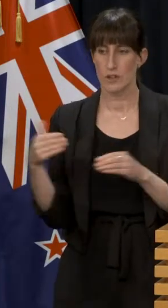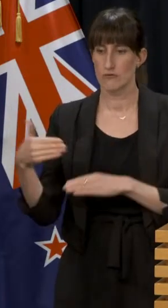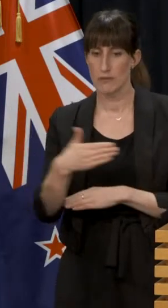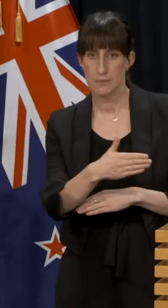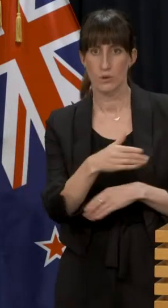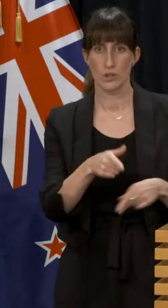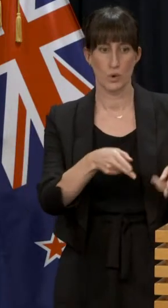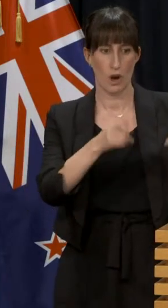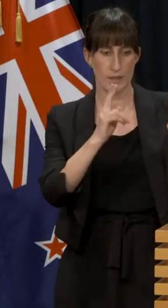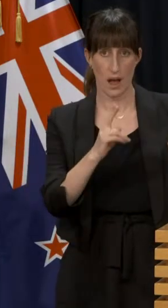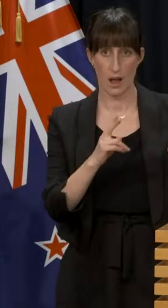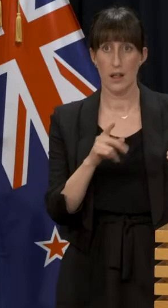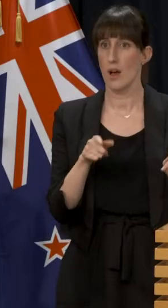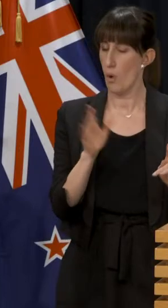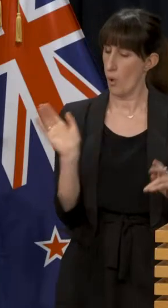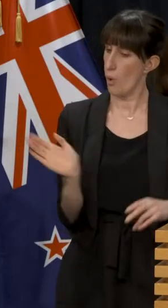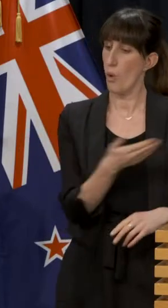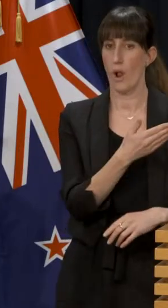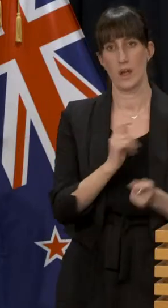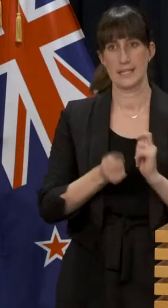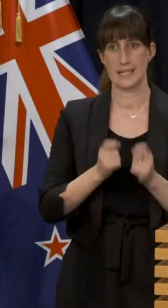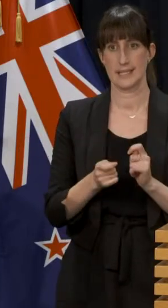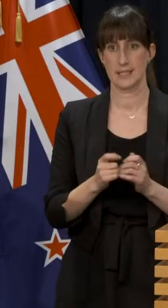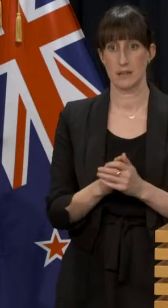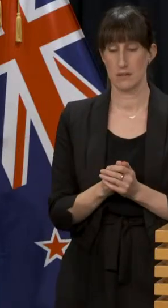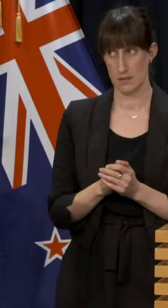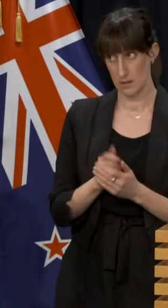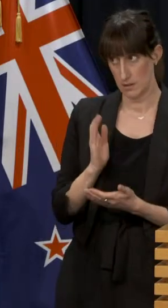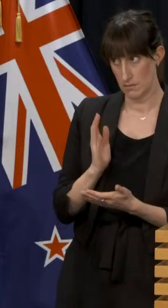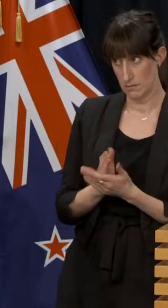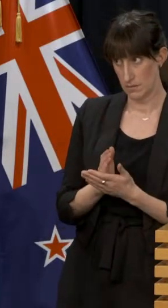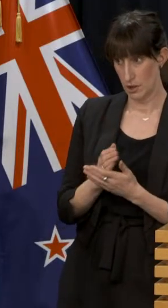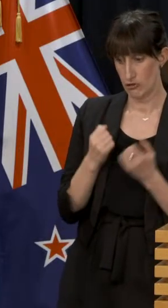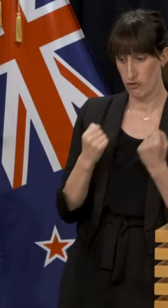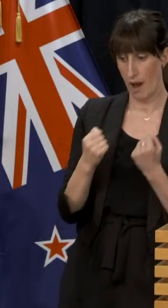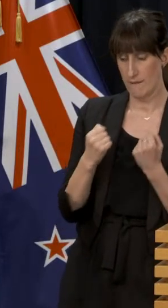people. The drivers are covered by that.